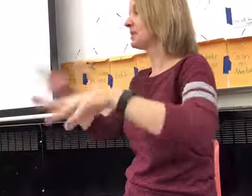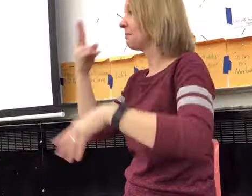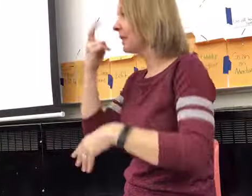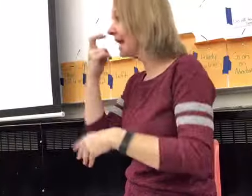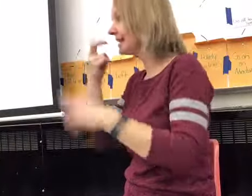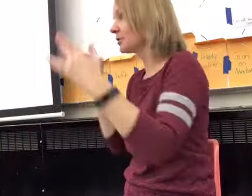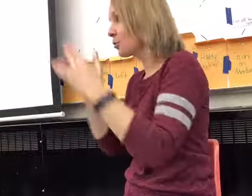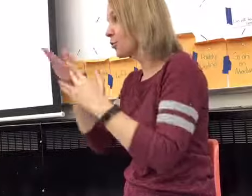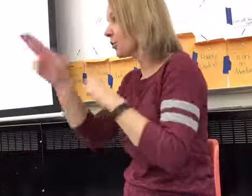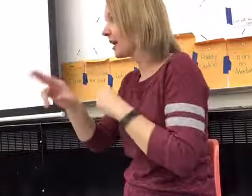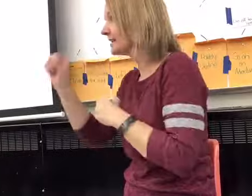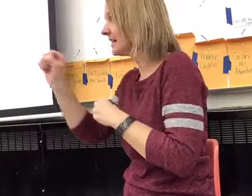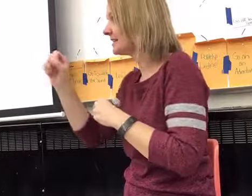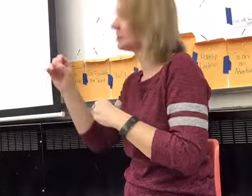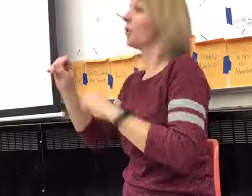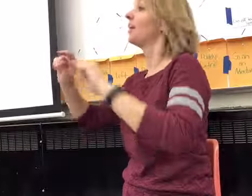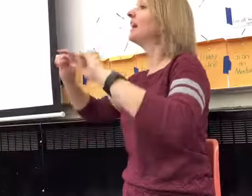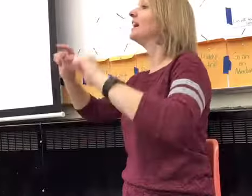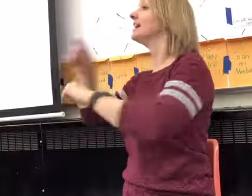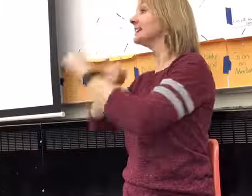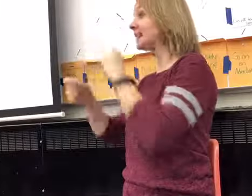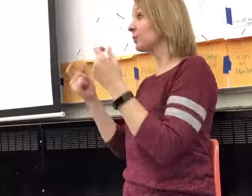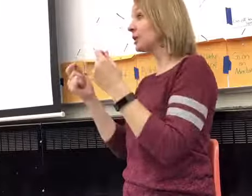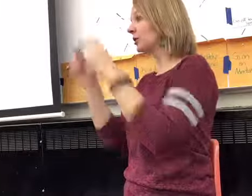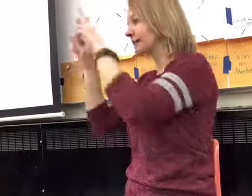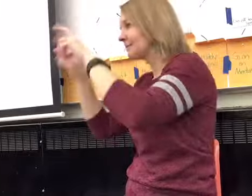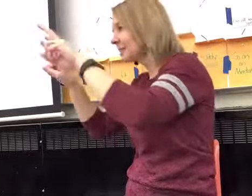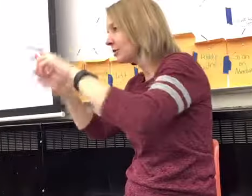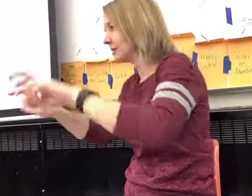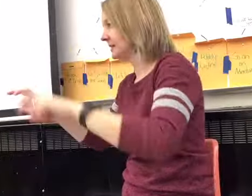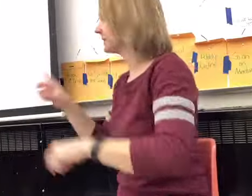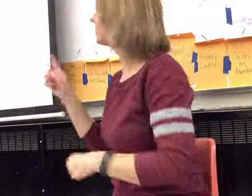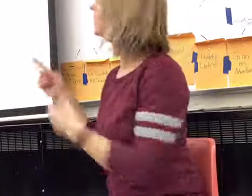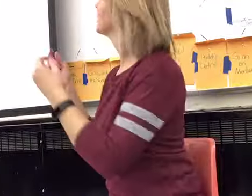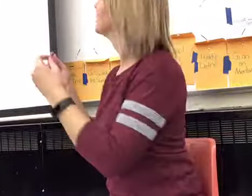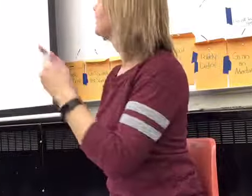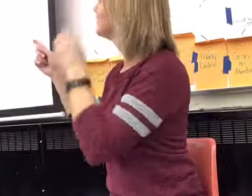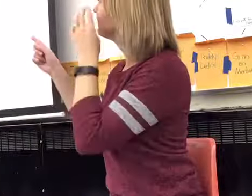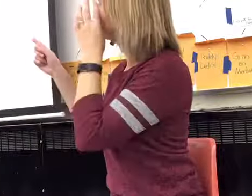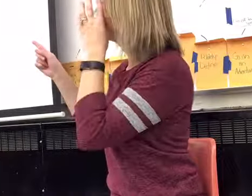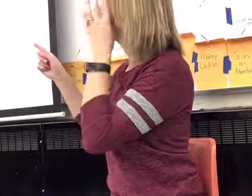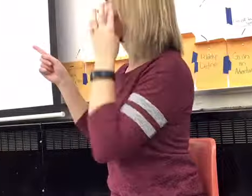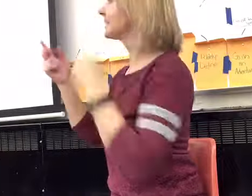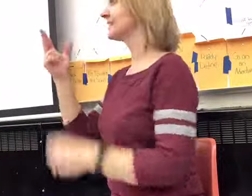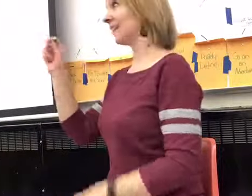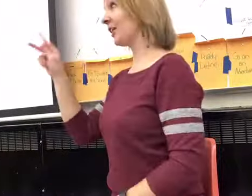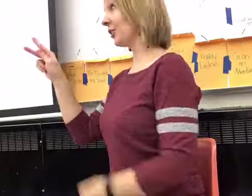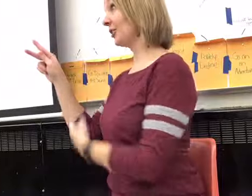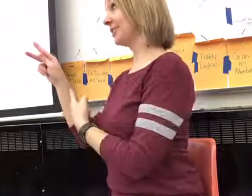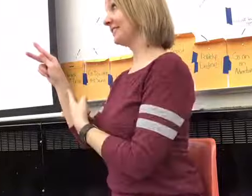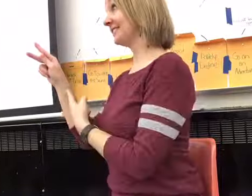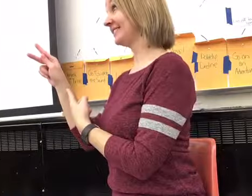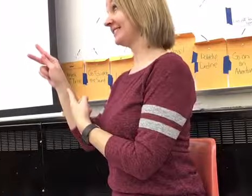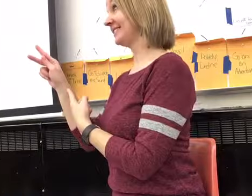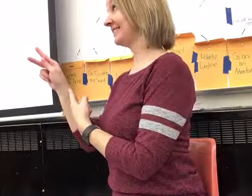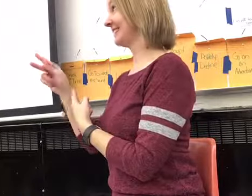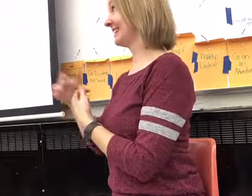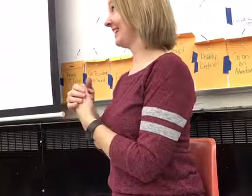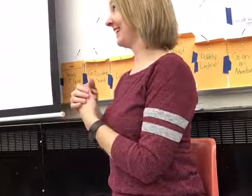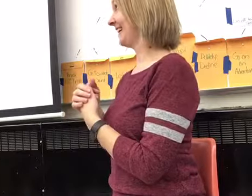States. So instead, they do these inspections. Now what they do is they took this fun little hook. Oh, no. Guys are getting excited.